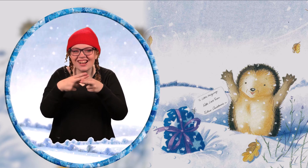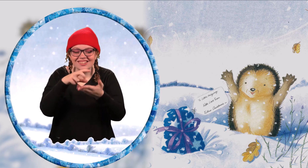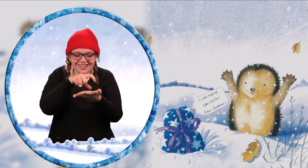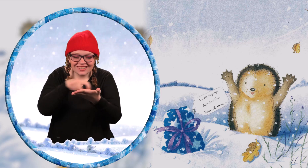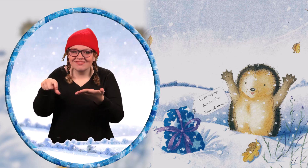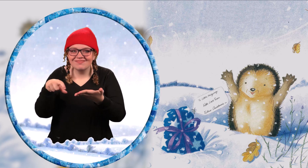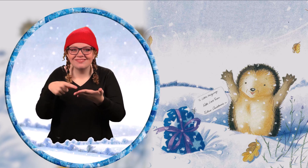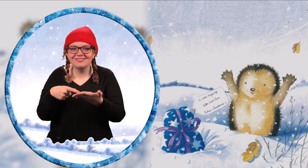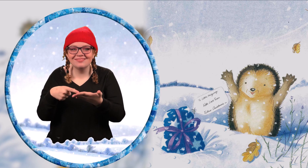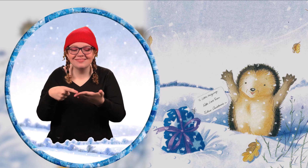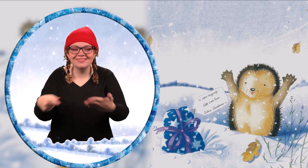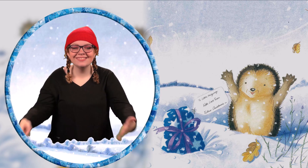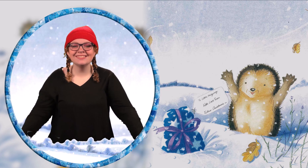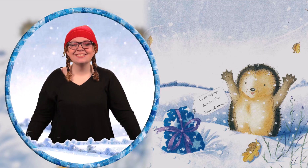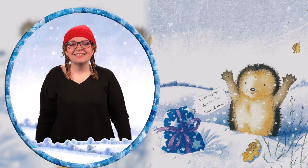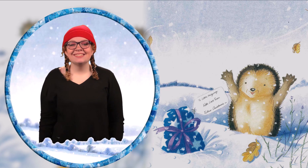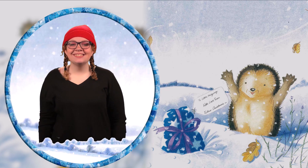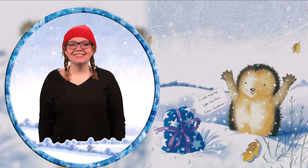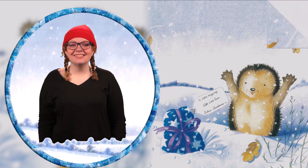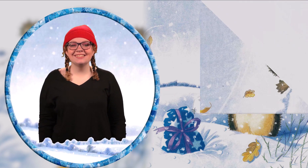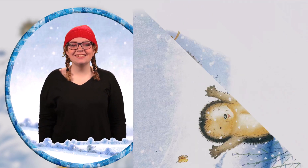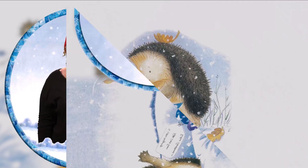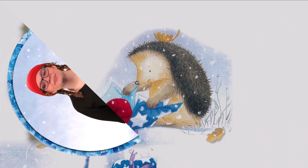his name on it.